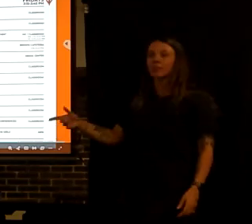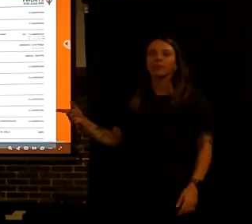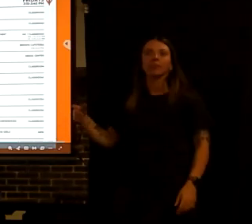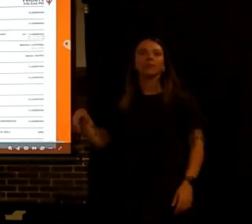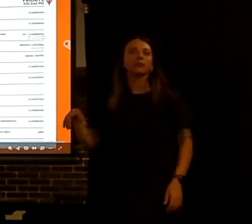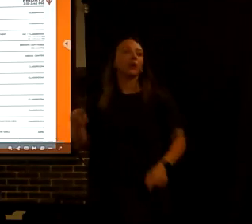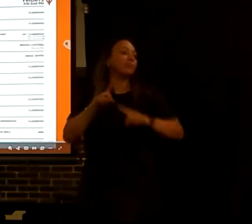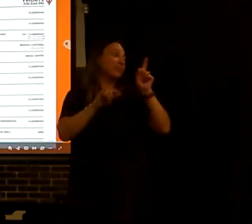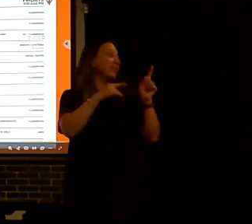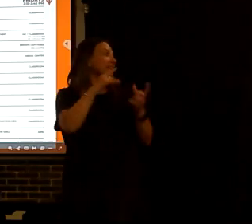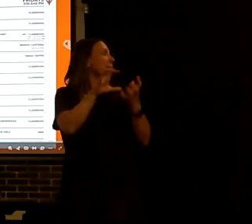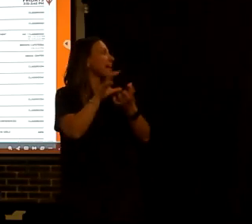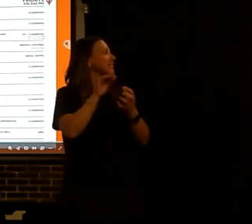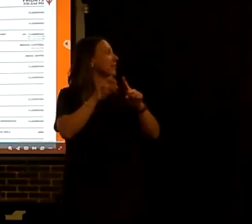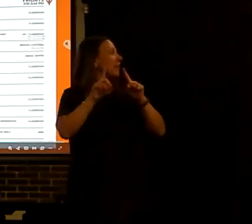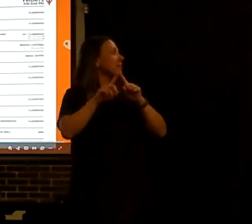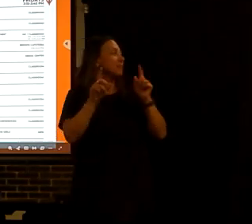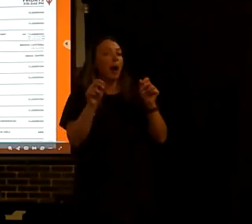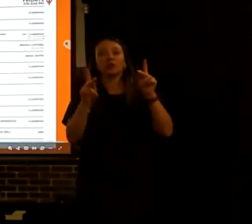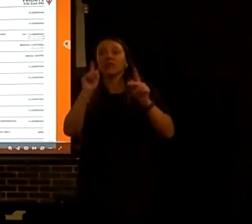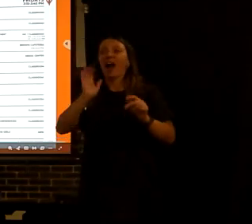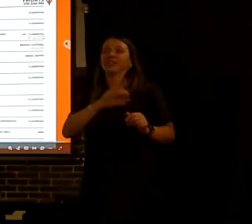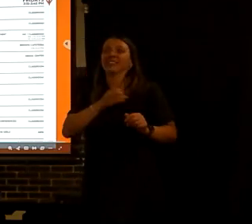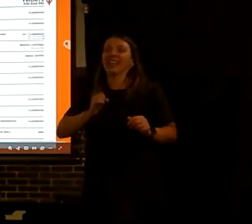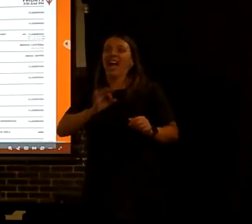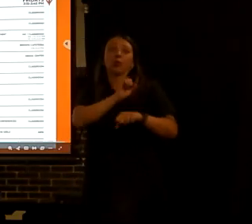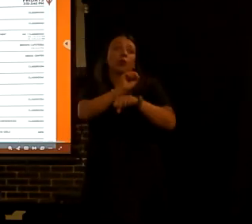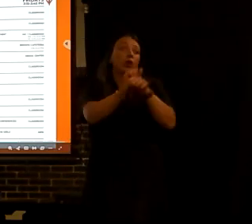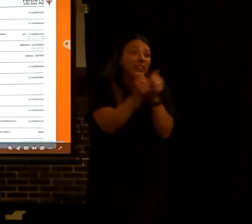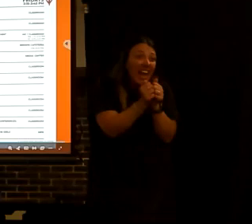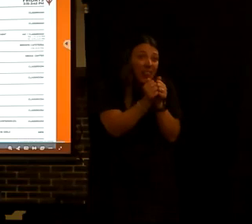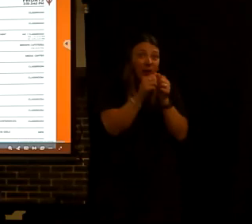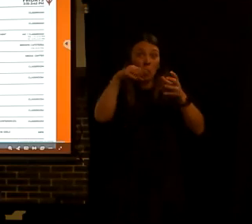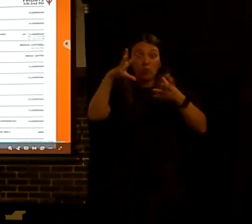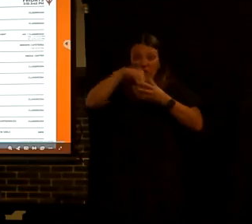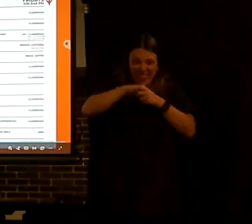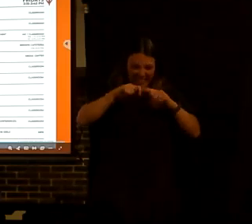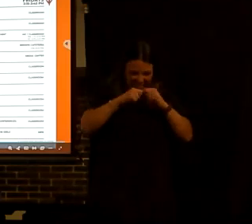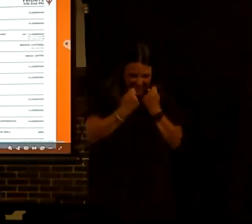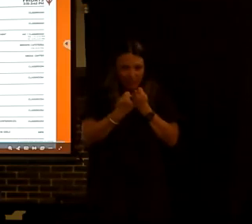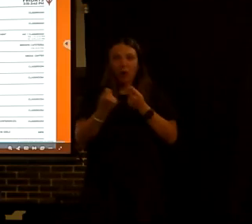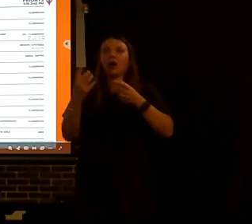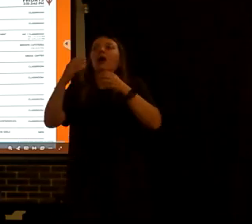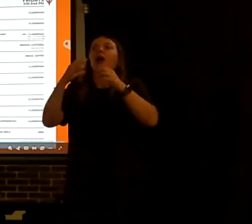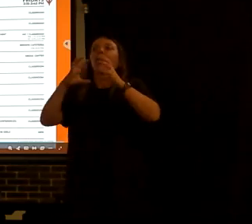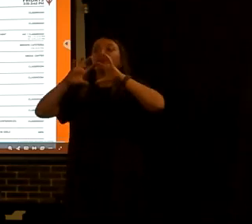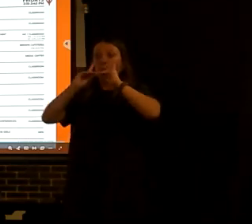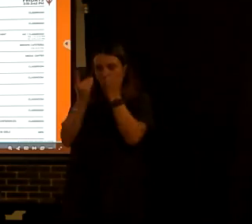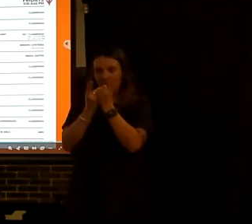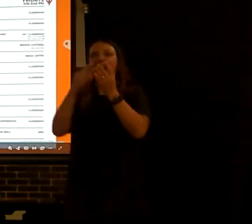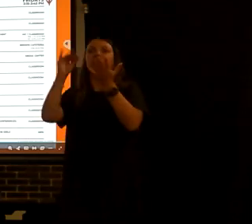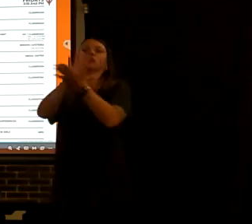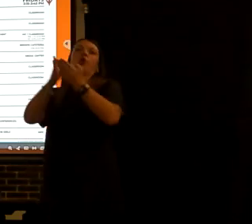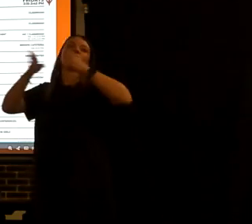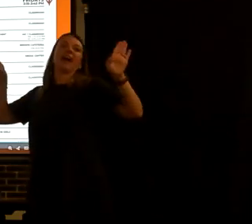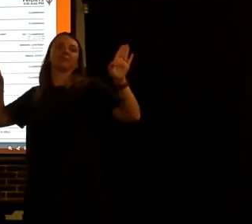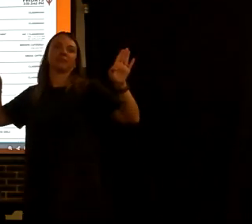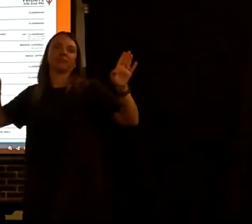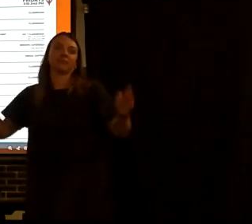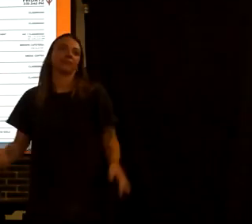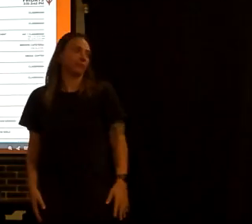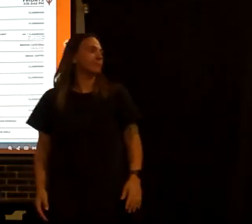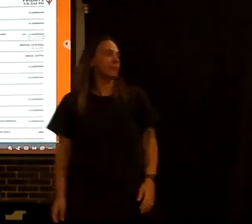So working with a person that has autism, that's one of our PLCs. Our staff works together within our internal team, in